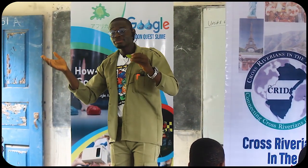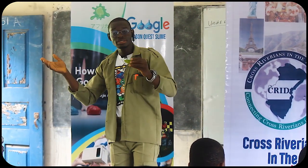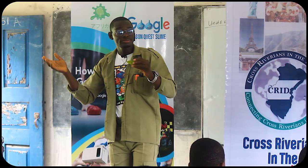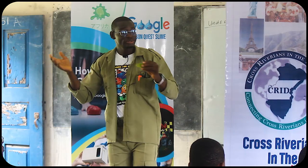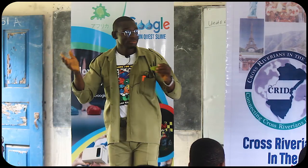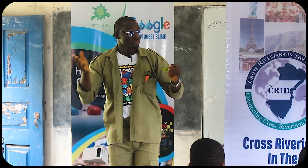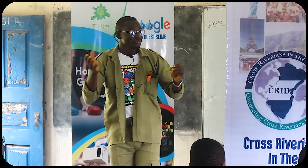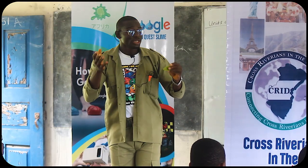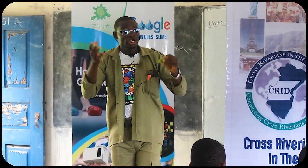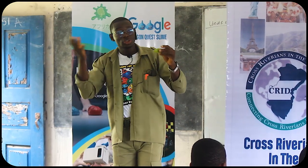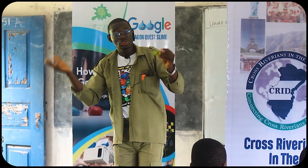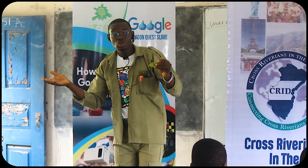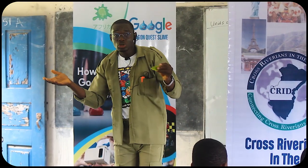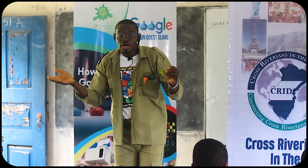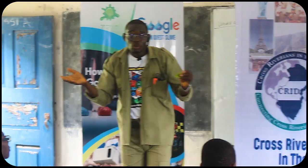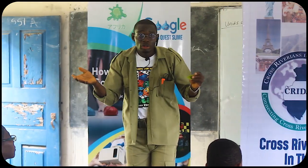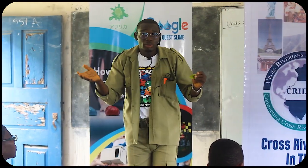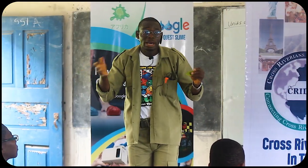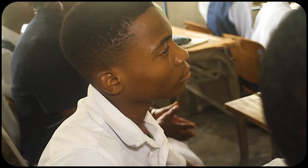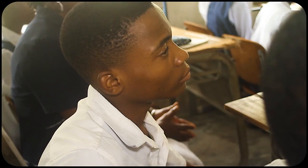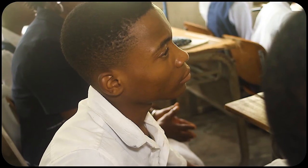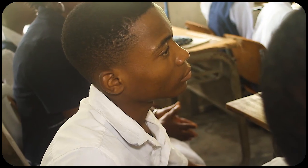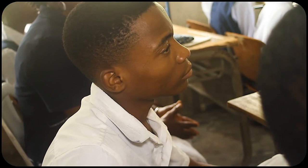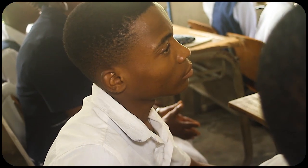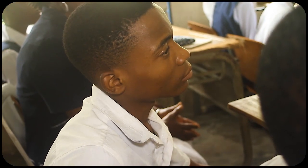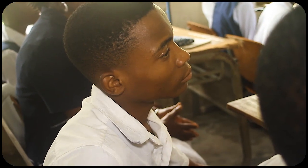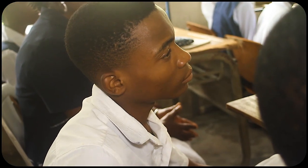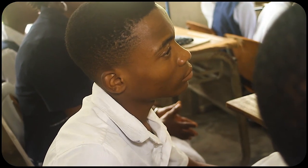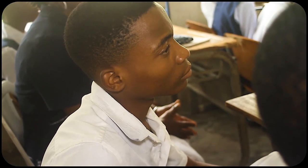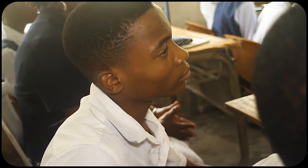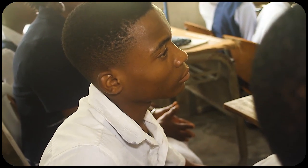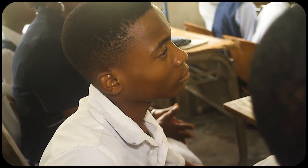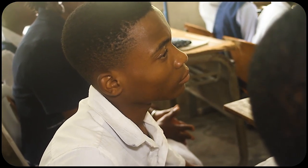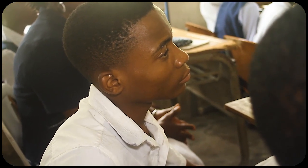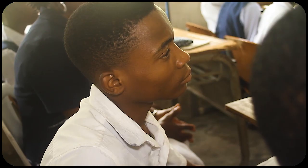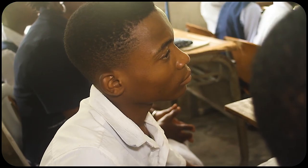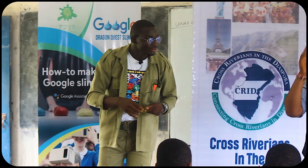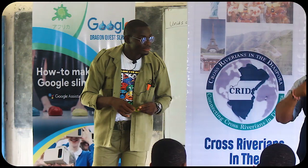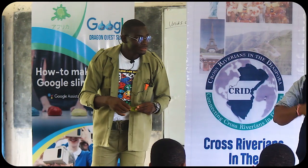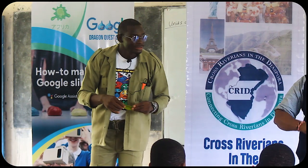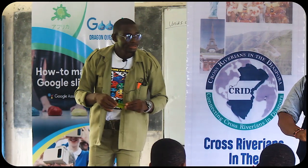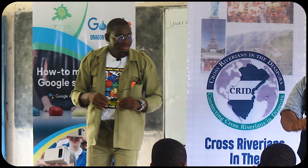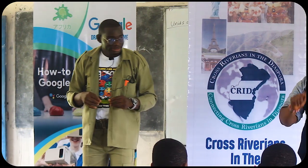At times, it doesn't go down well, the malaria still persists,